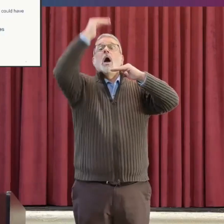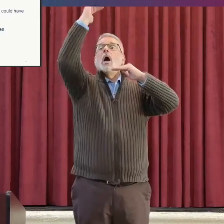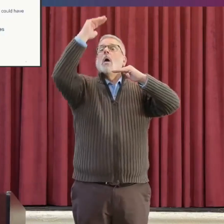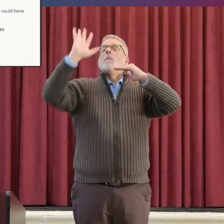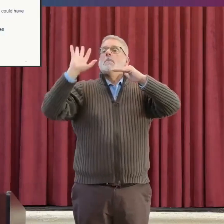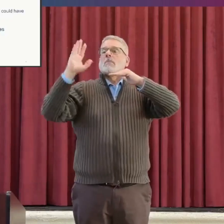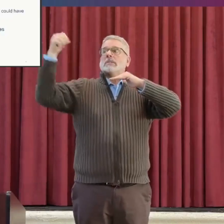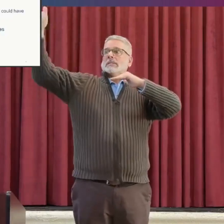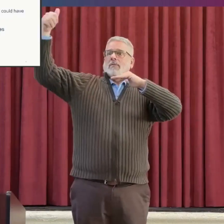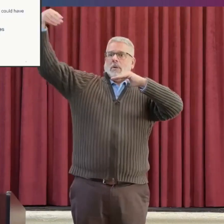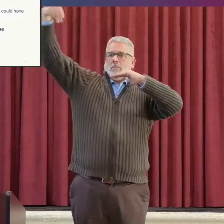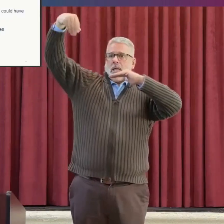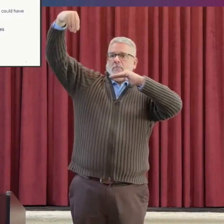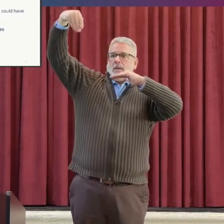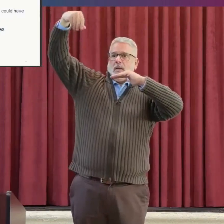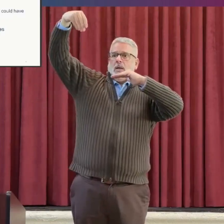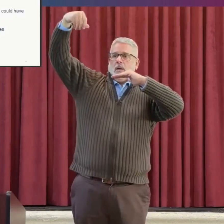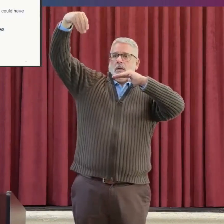your benefit.